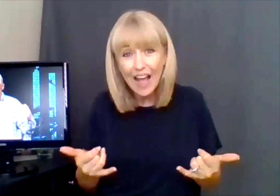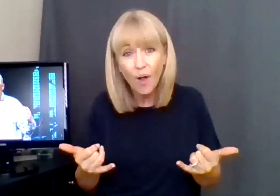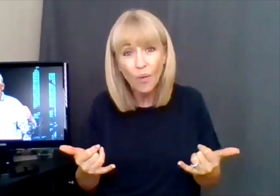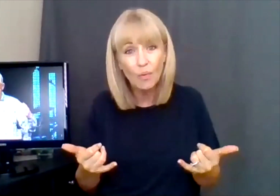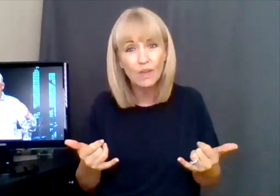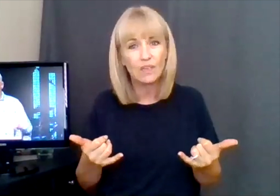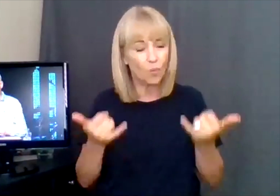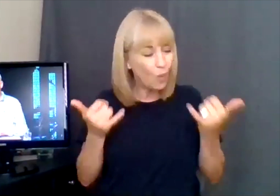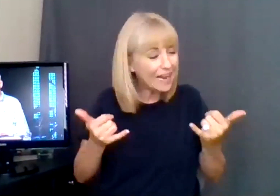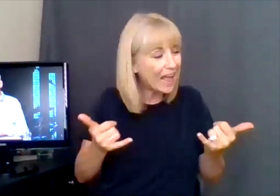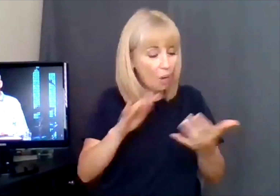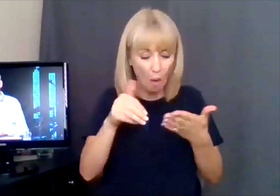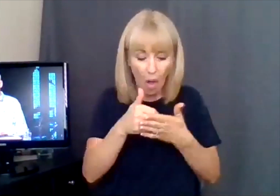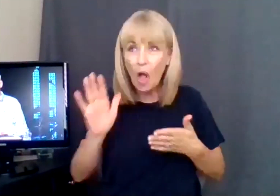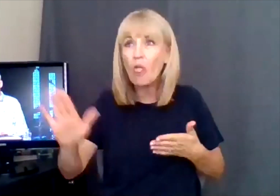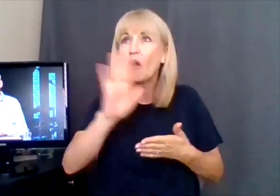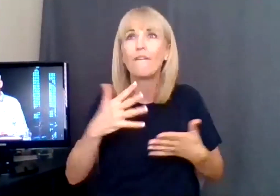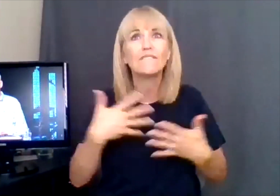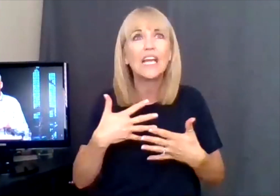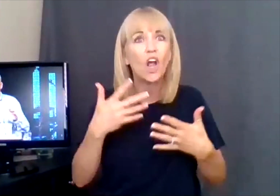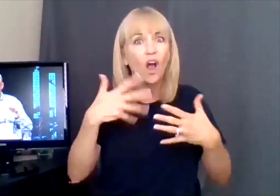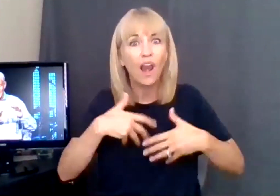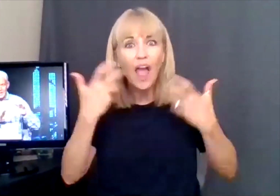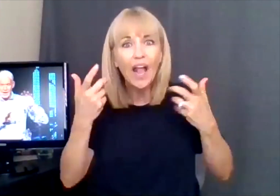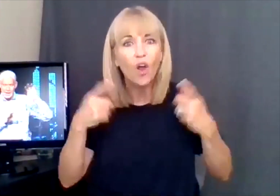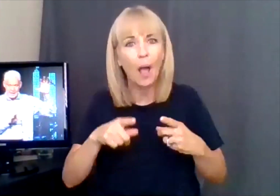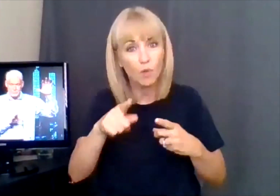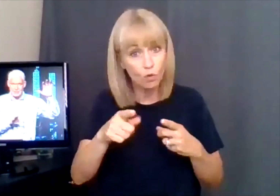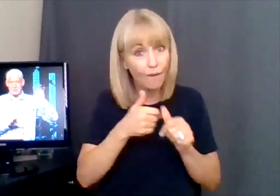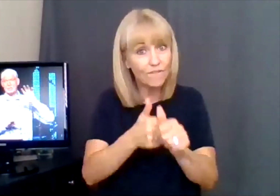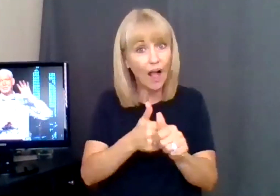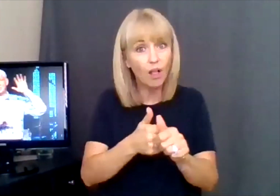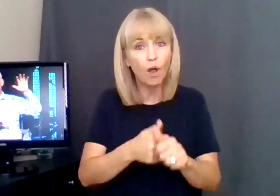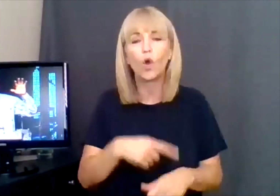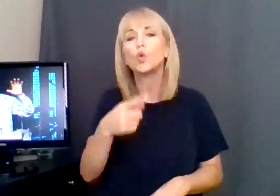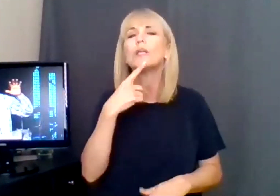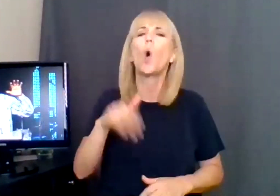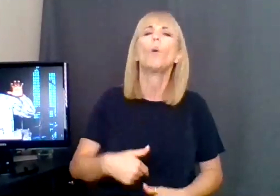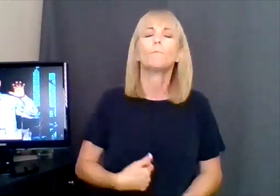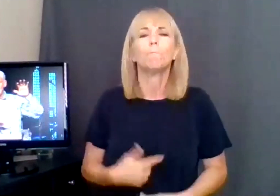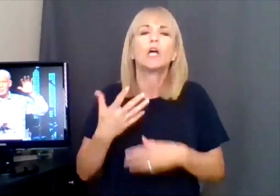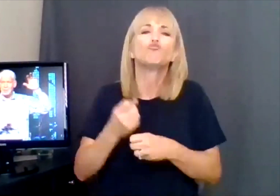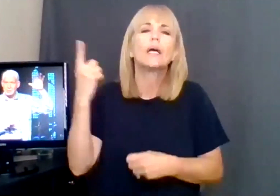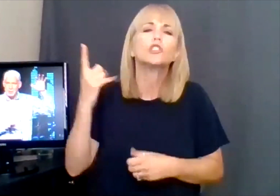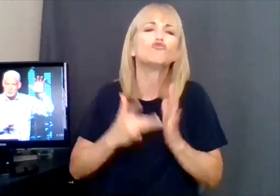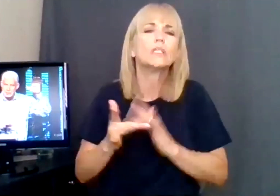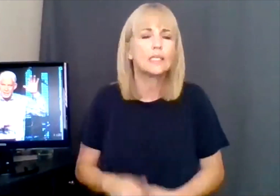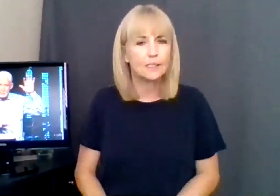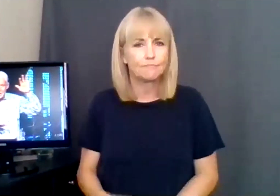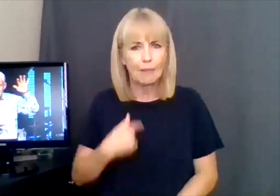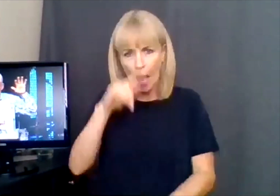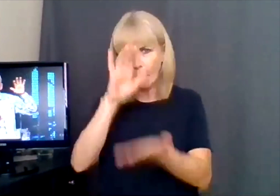with all the fear and all the anger going on? See, we can say, I have trust in Jesus and I believe in Jesus, but if we put